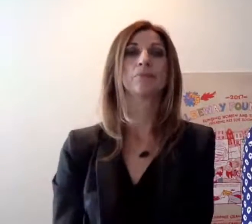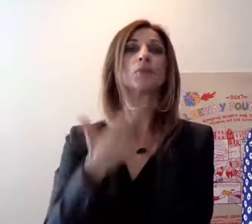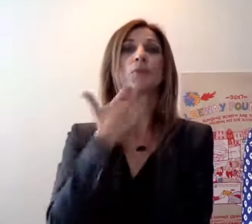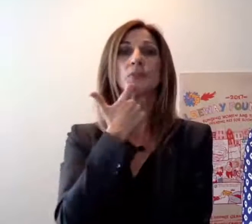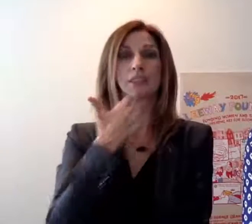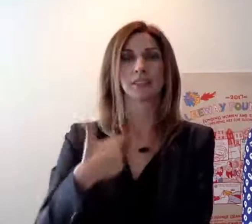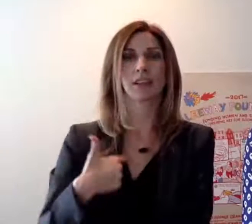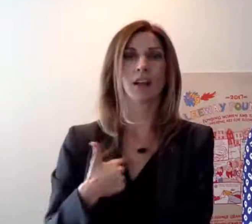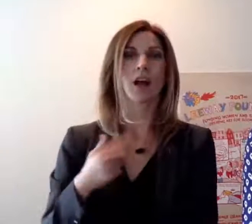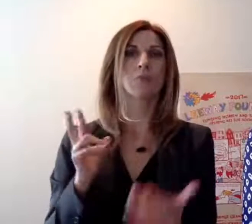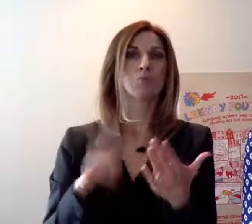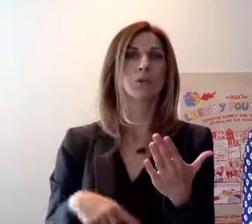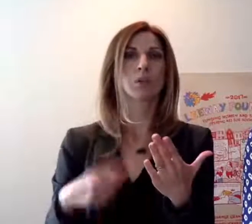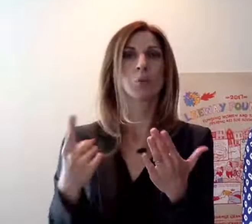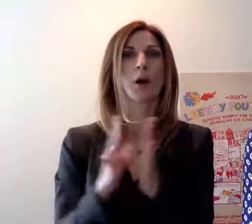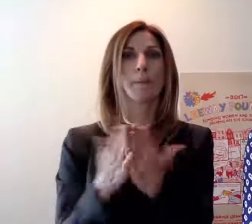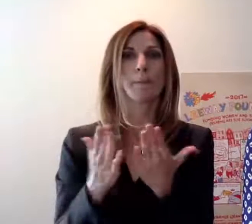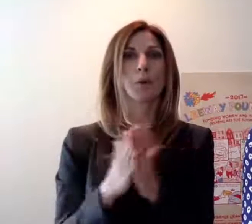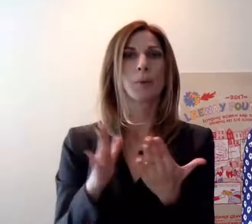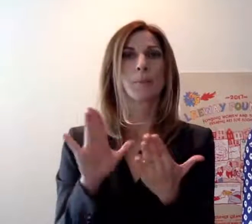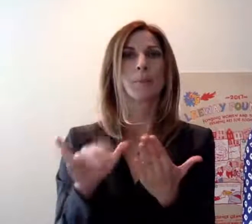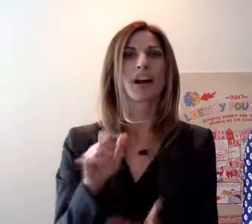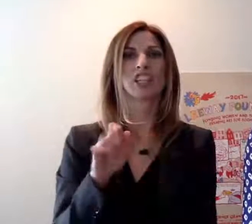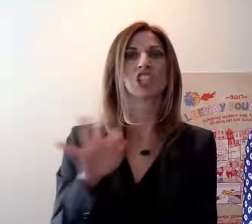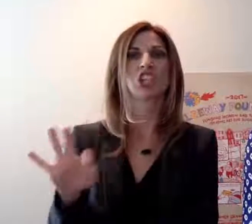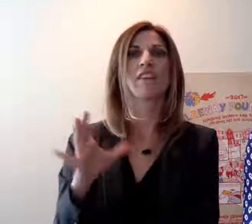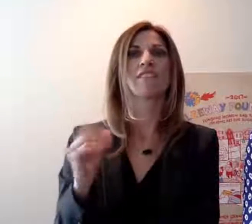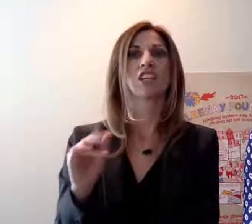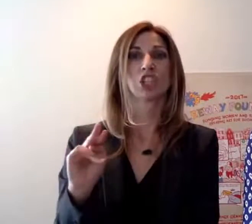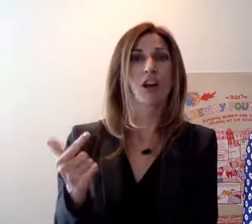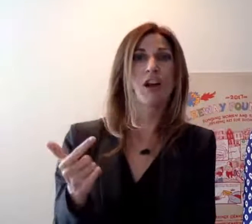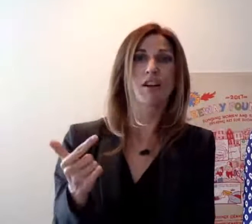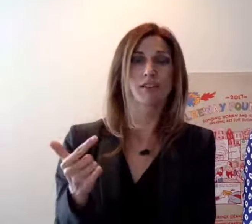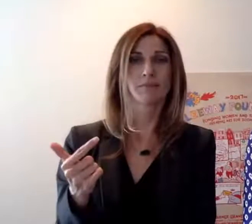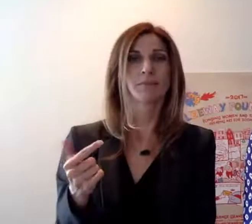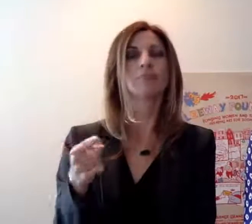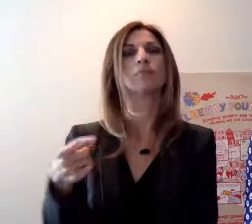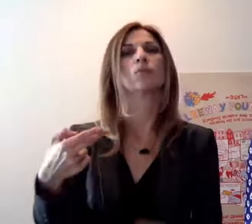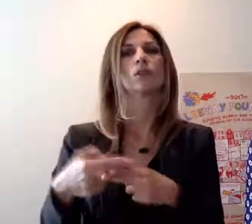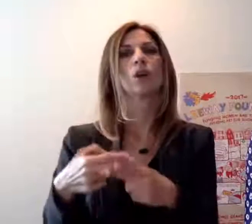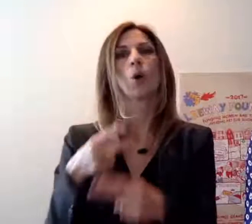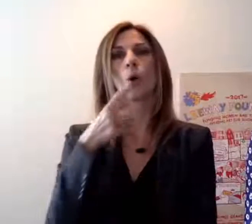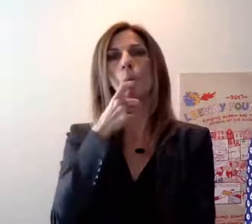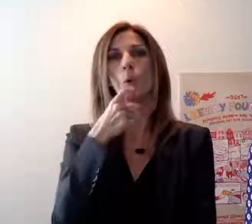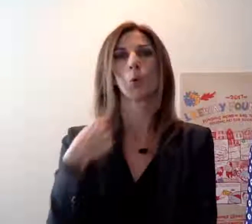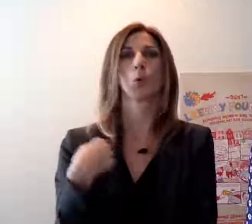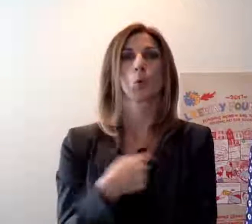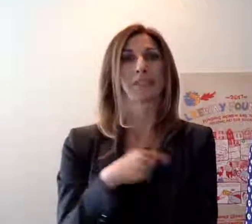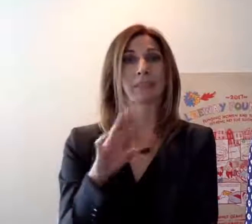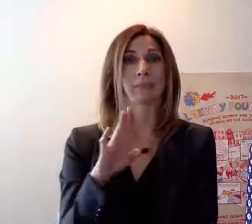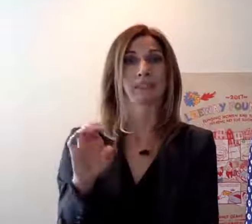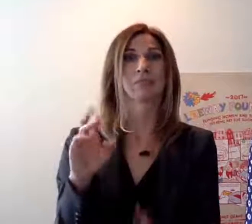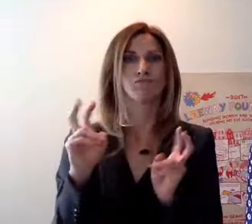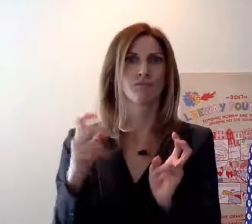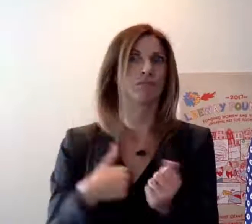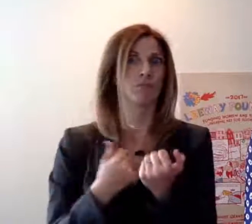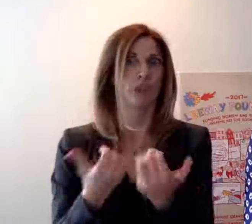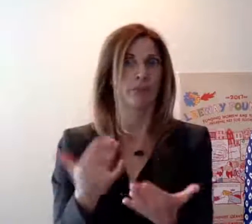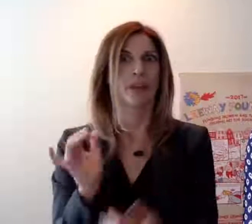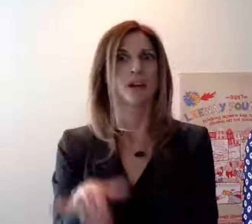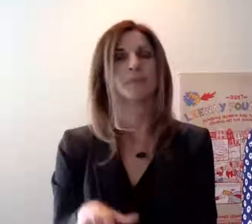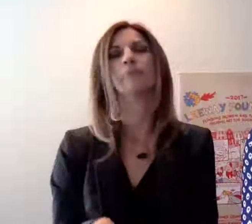recently have been reading a book by Jeff Chang that's called Who We Be, that I highly recommend.